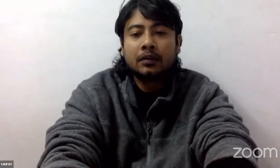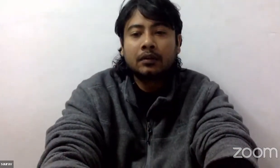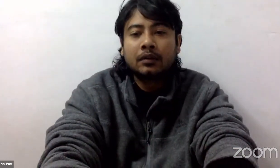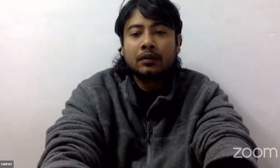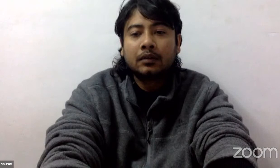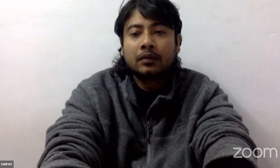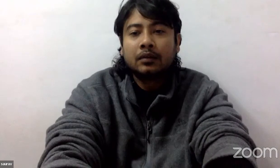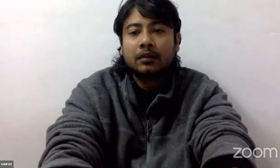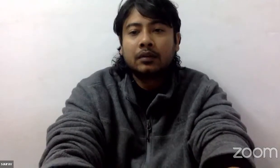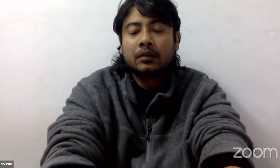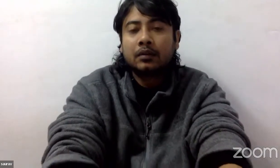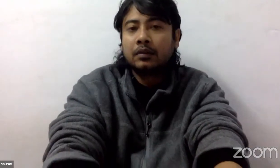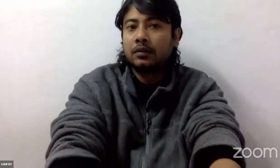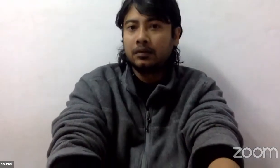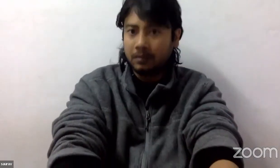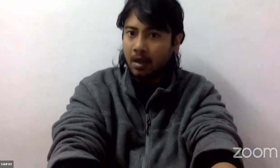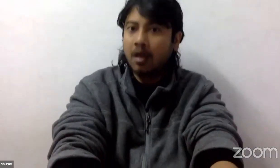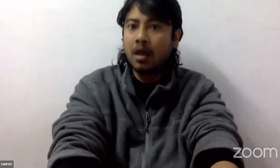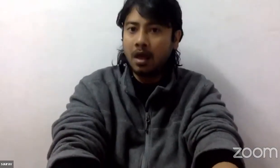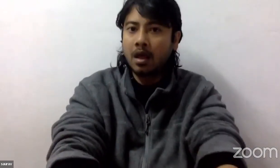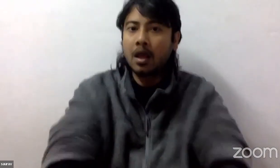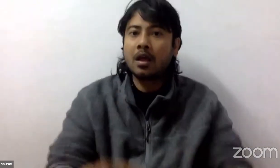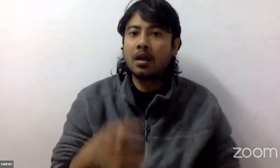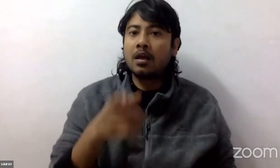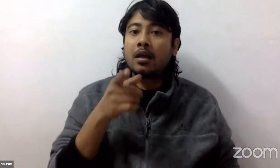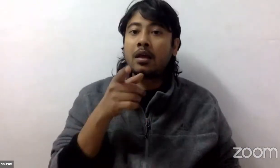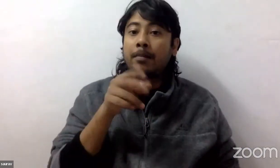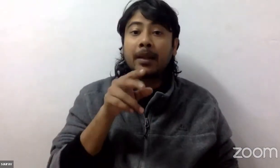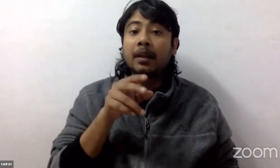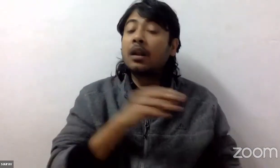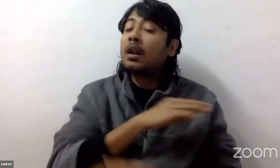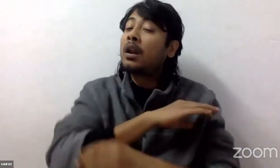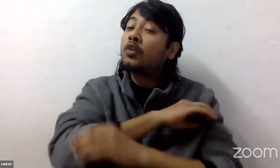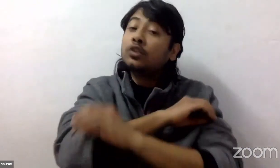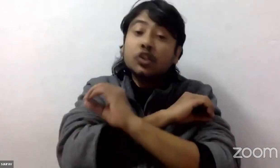So depending on what your age is, you should take up this fasting.